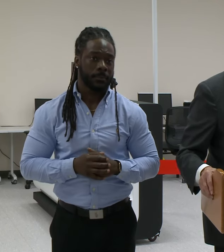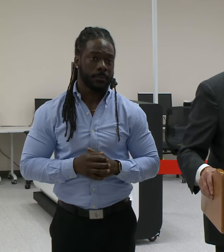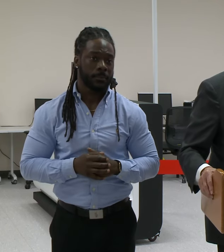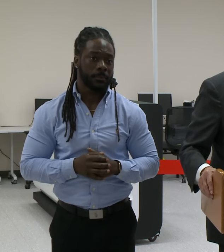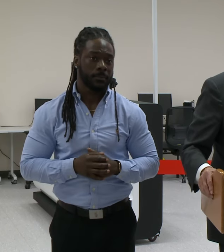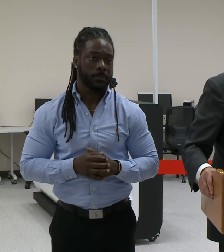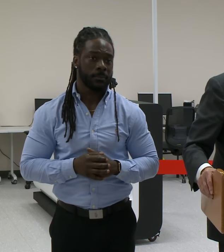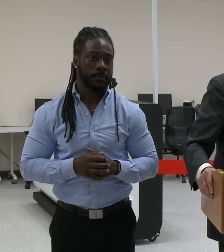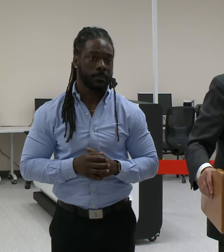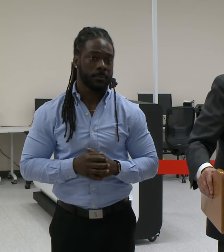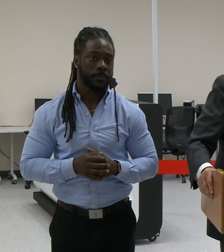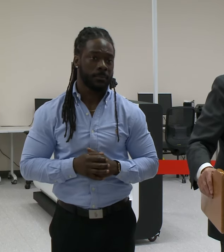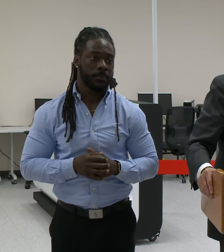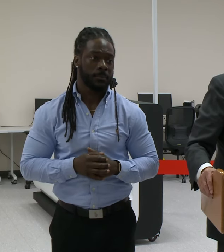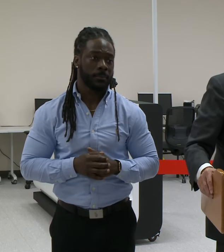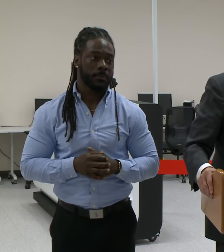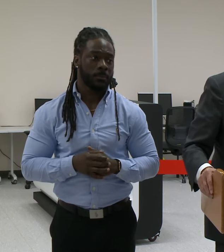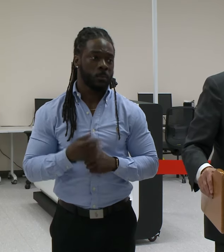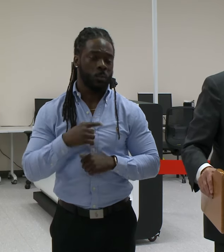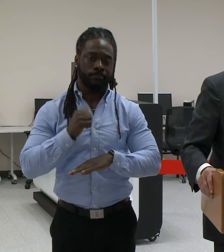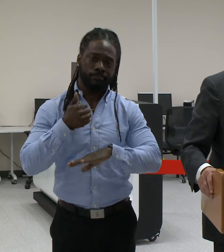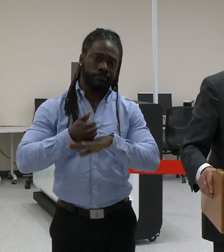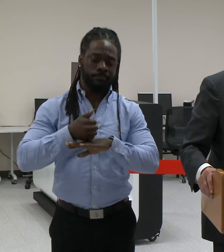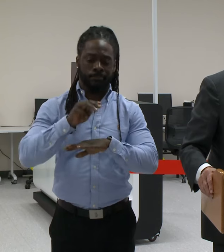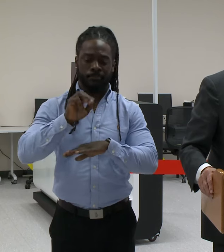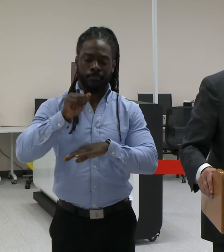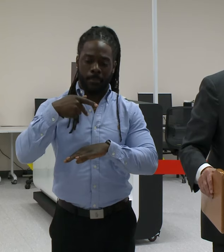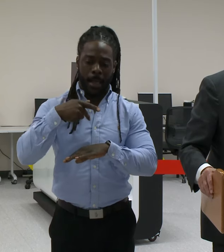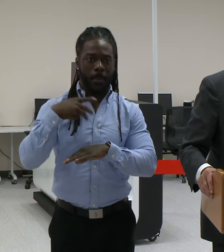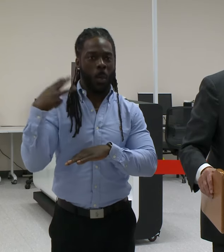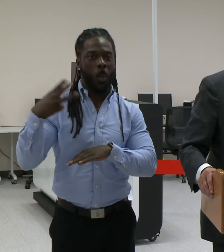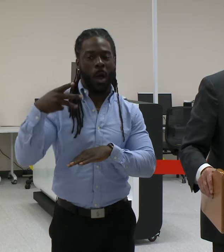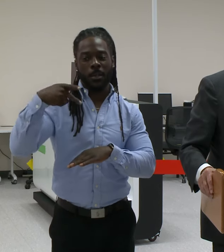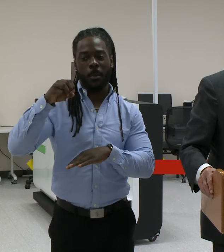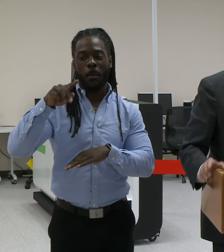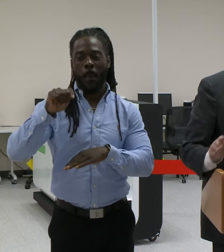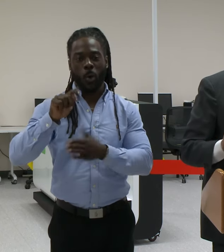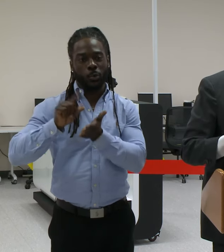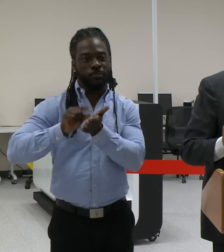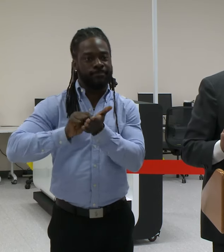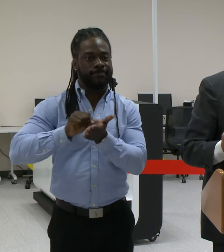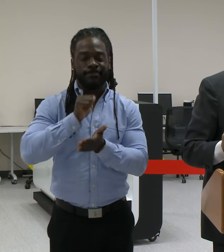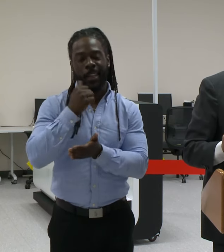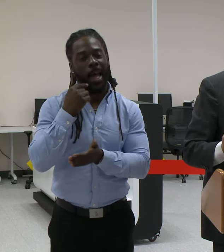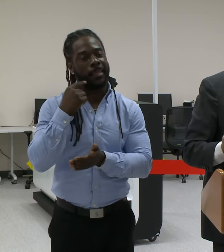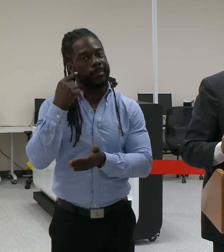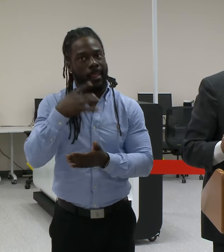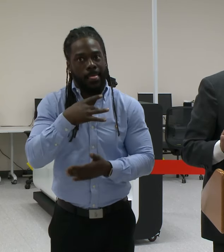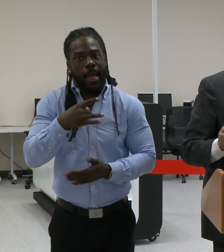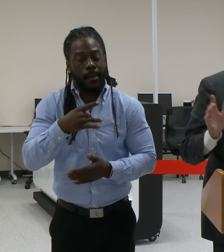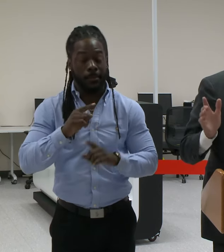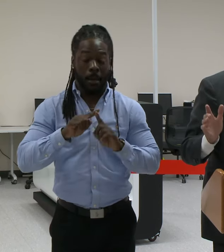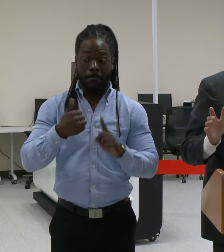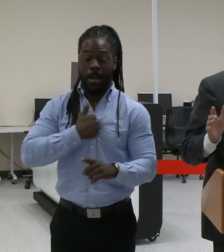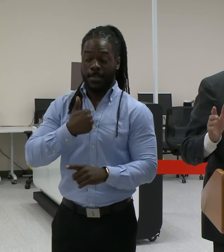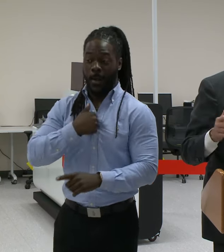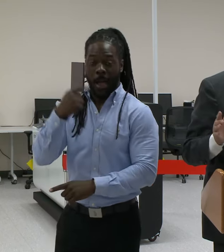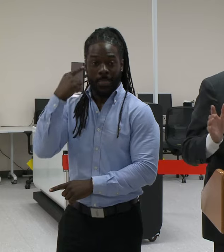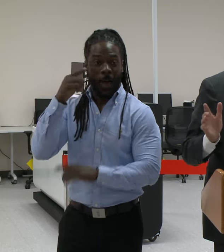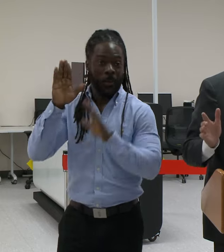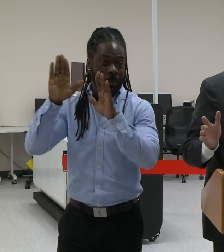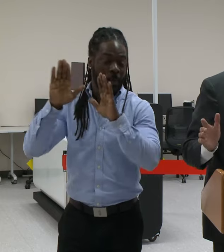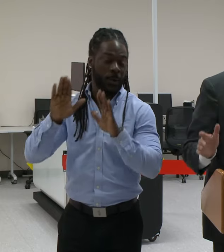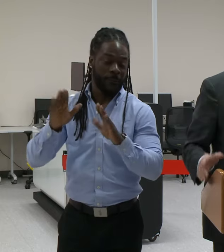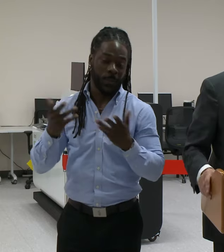And we drew a map that the Washington Post didn't think was so pretty. I thought it was wonderful. You understand, it